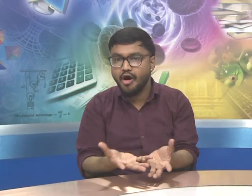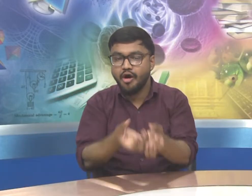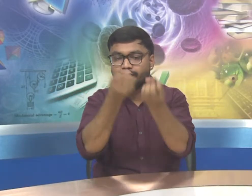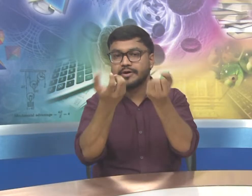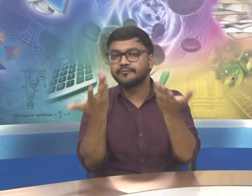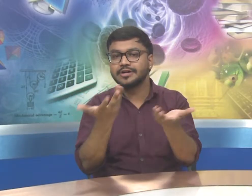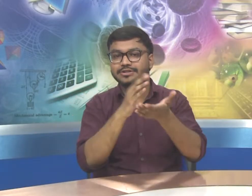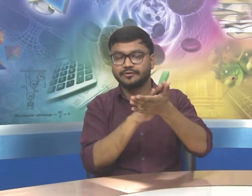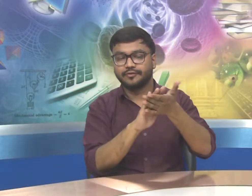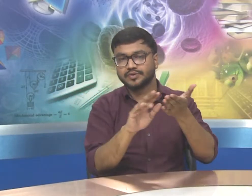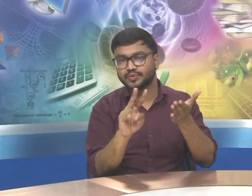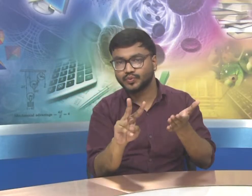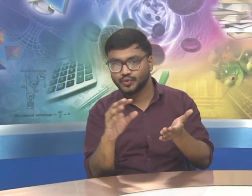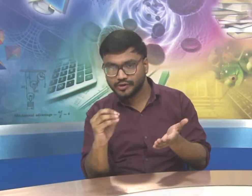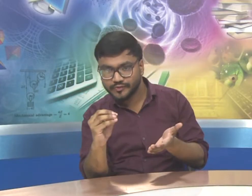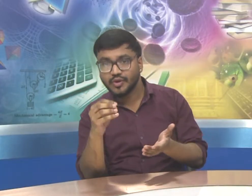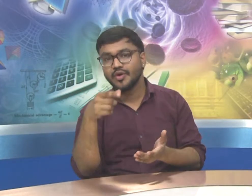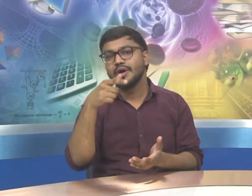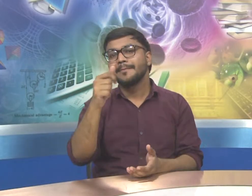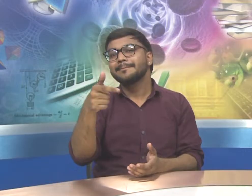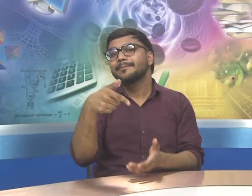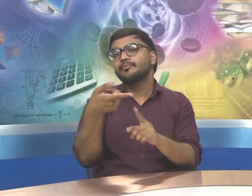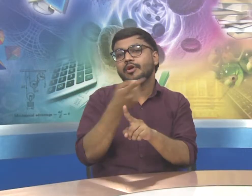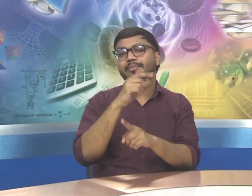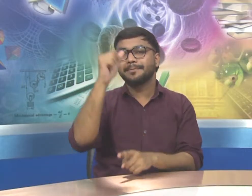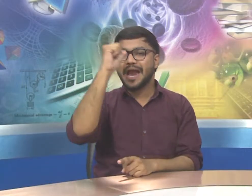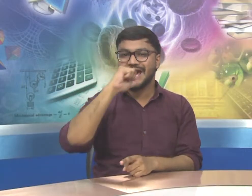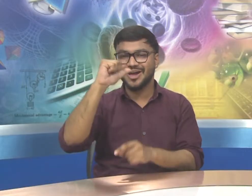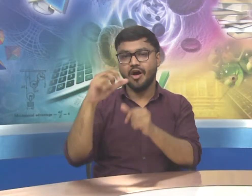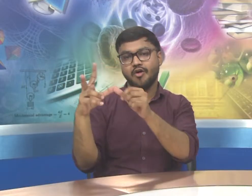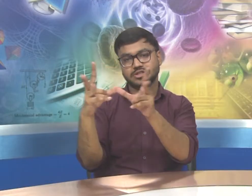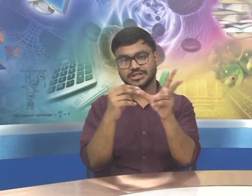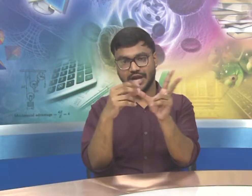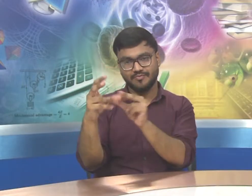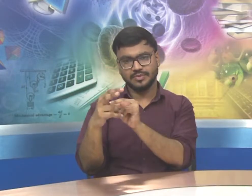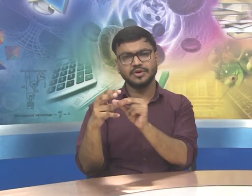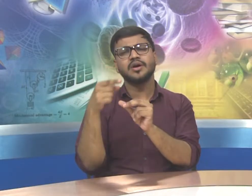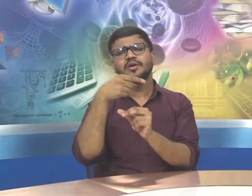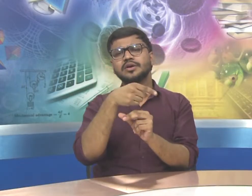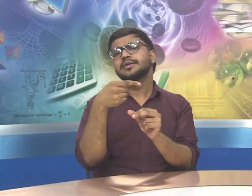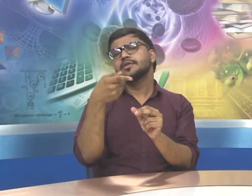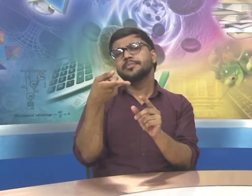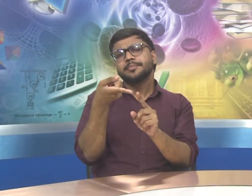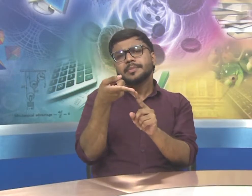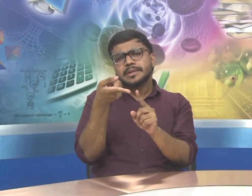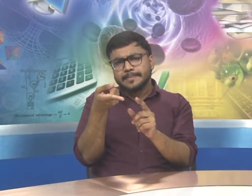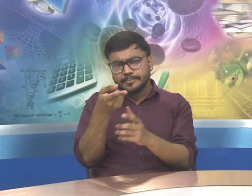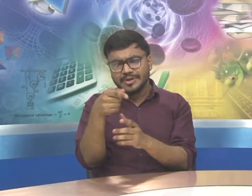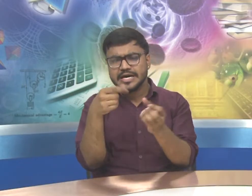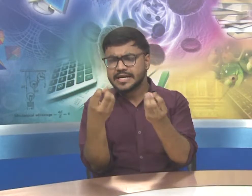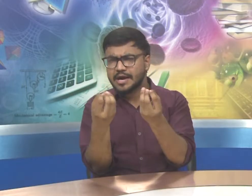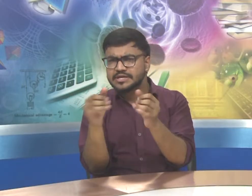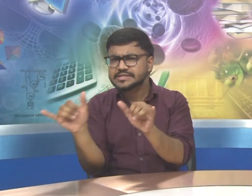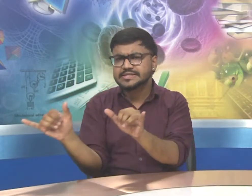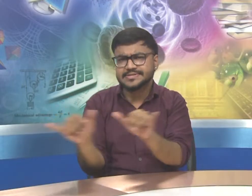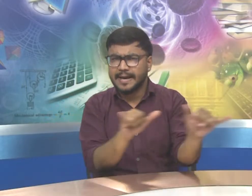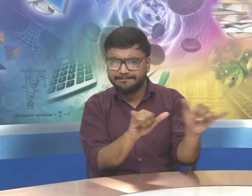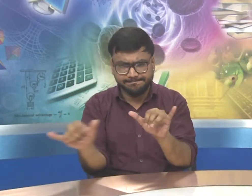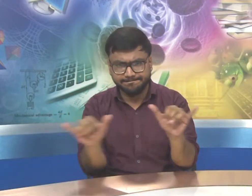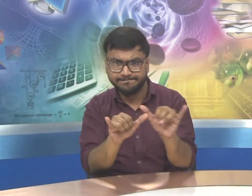it has 2 hydrogen atoms and 1 oxygen atoms, and they became the